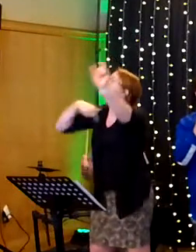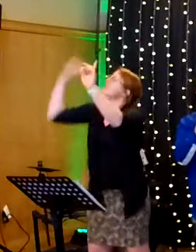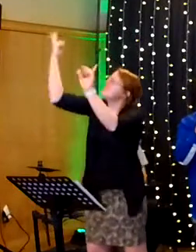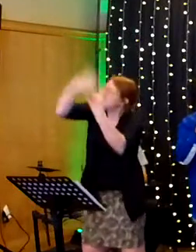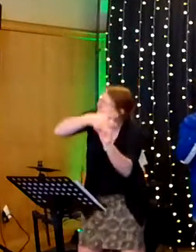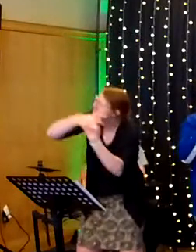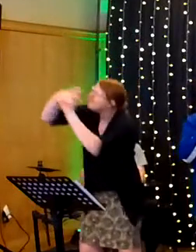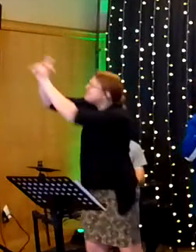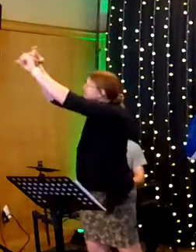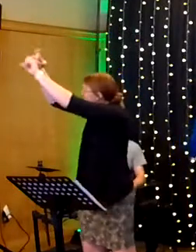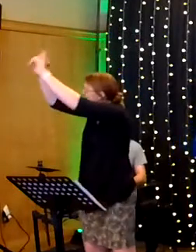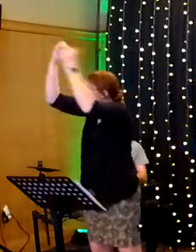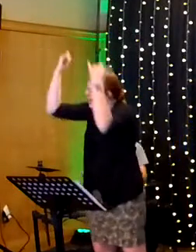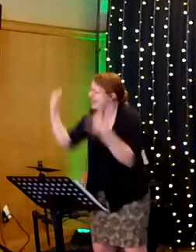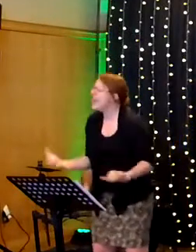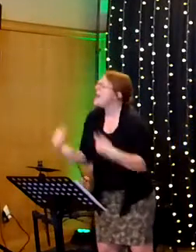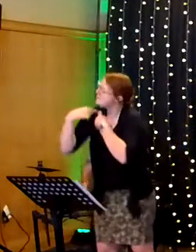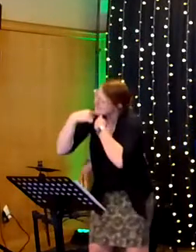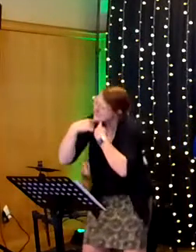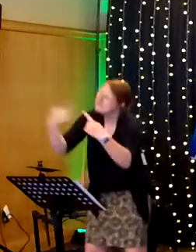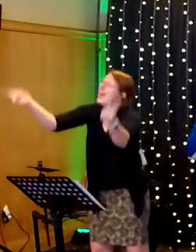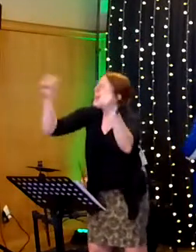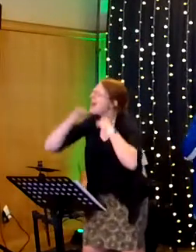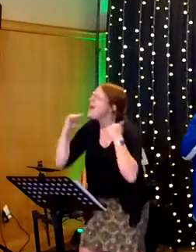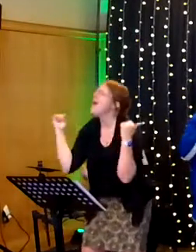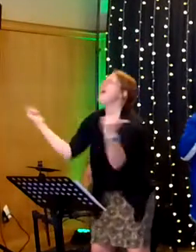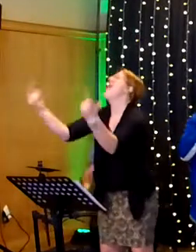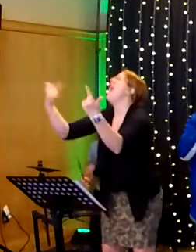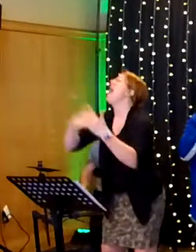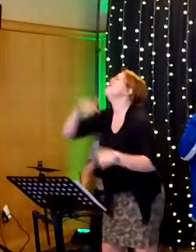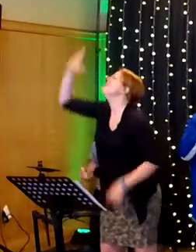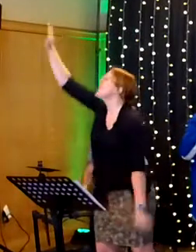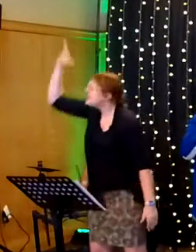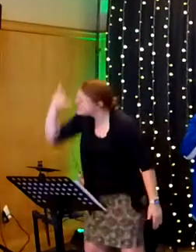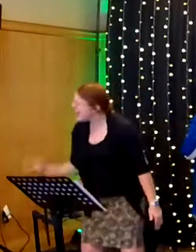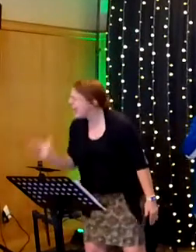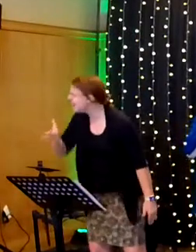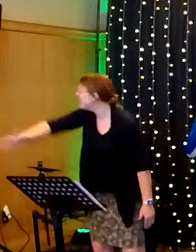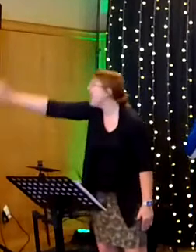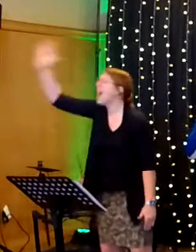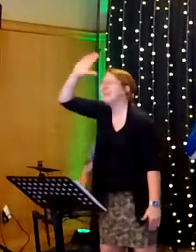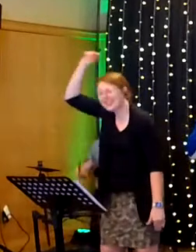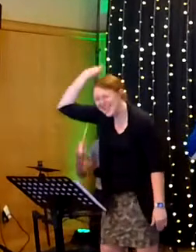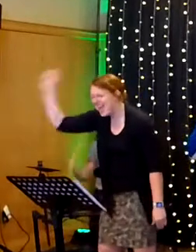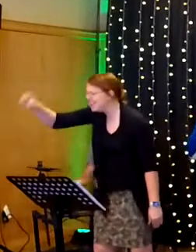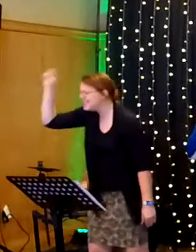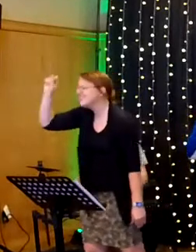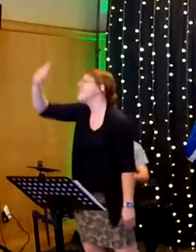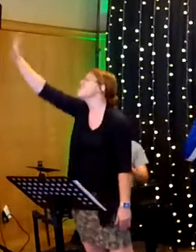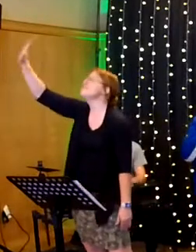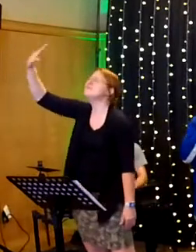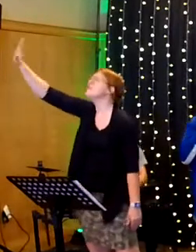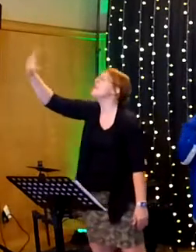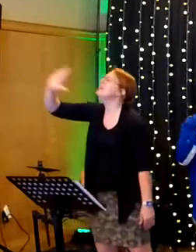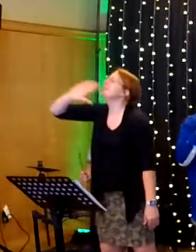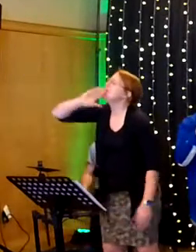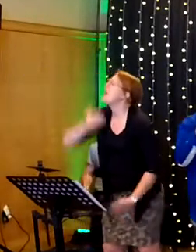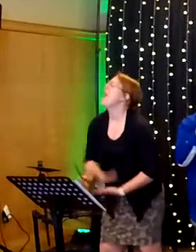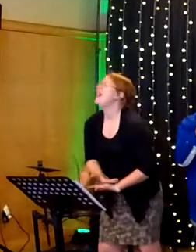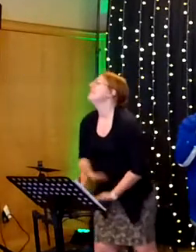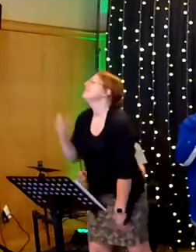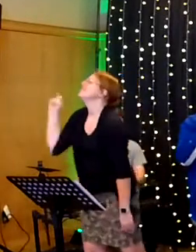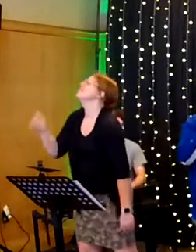love. You rescued me so I can stand and sing. I am